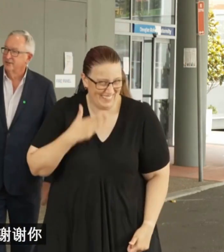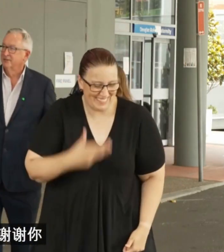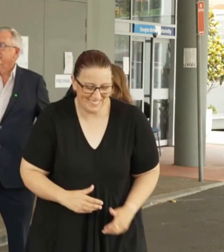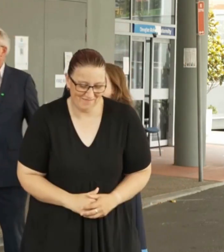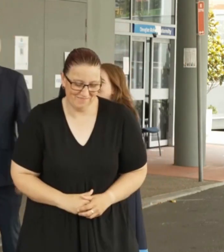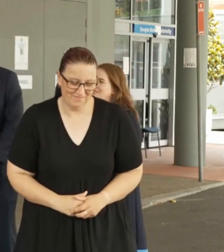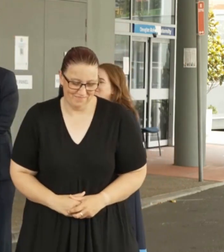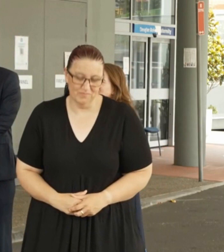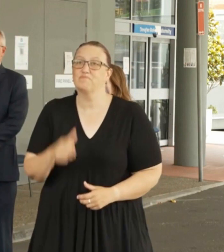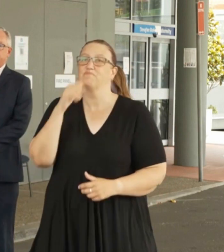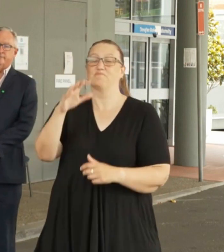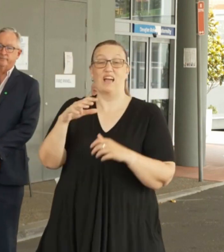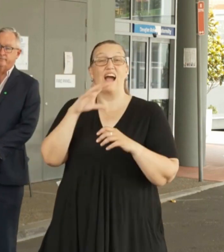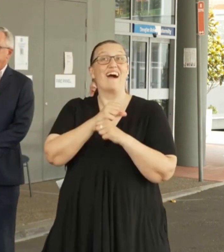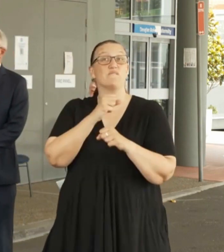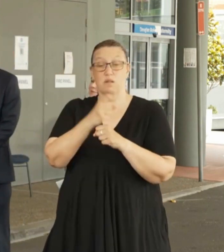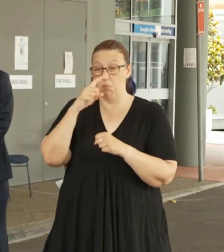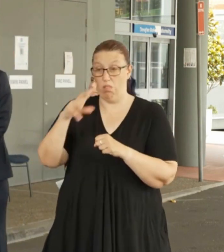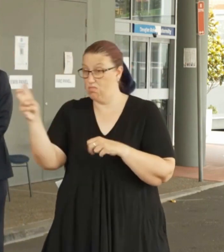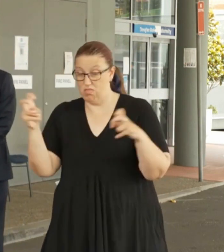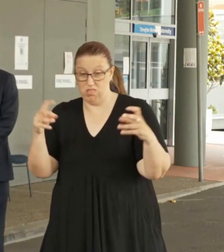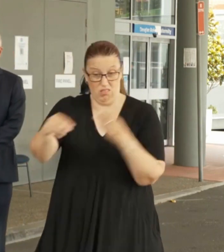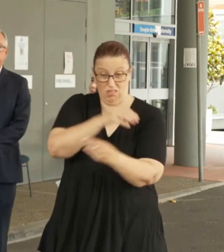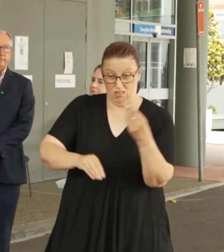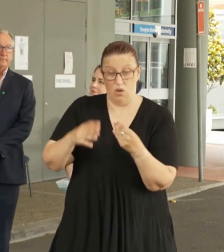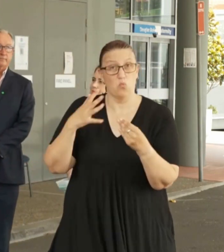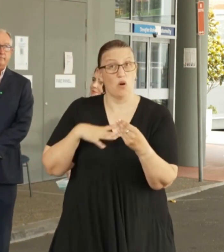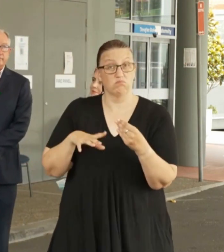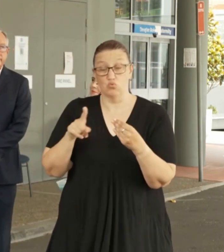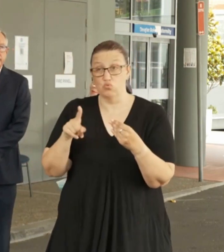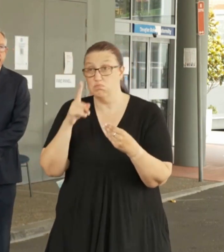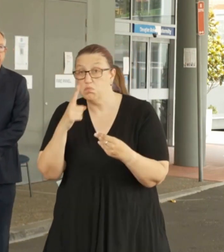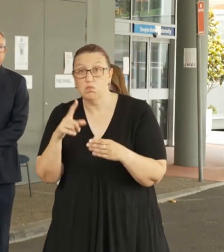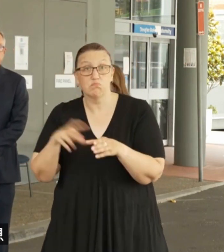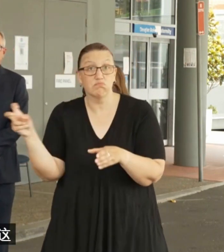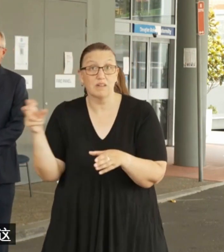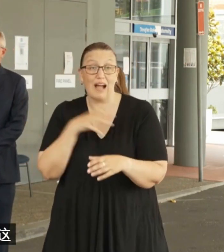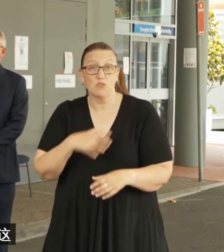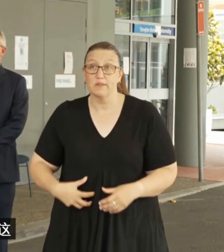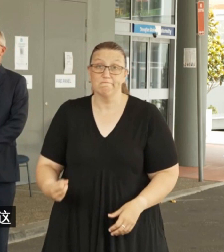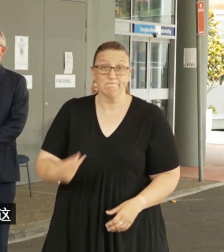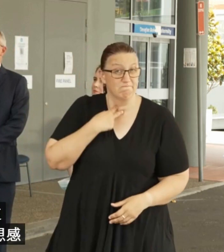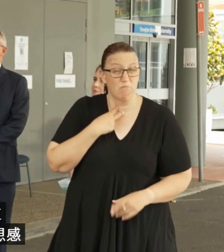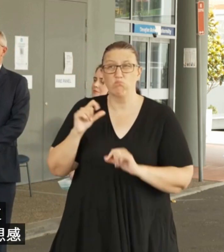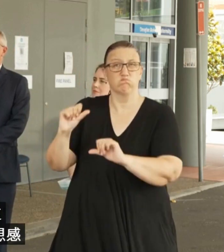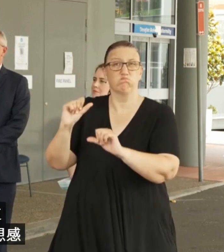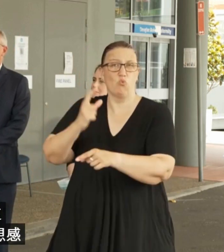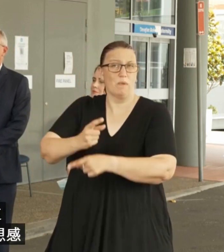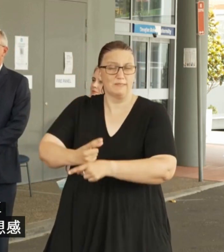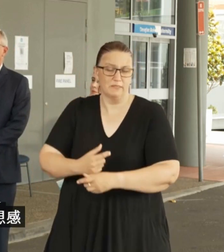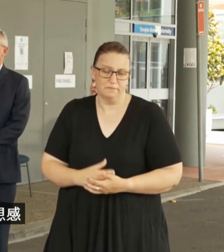Premier, the cabinet reshuffle, what have you got in mind at the moment? Are you disappointed with the departures? Oh, look, I think obviously I want to